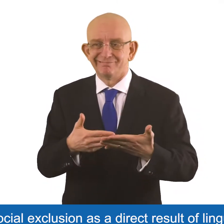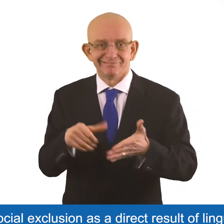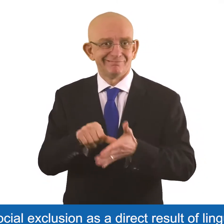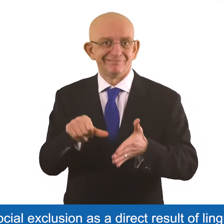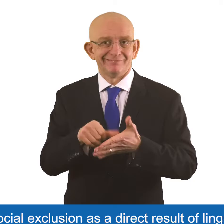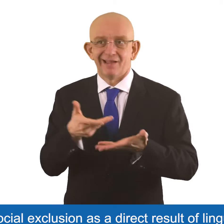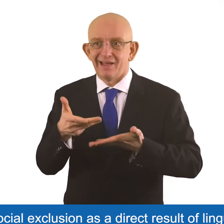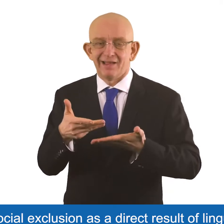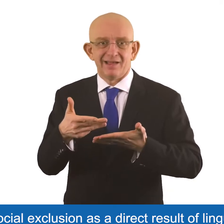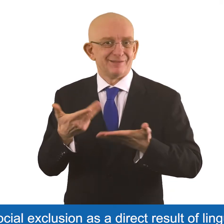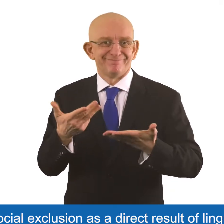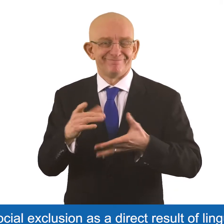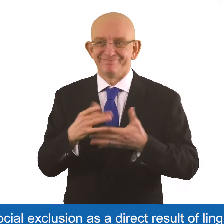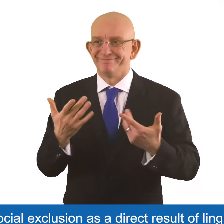education, and healthcare.